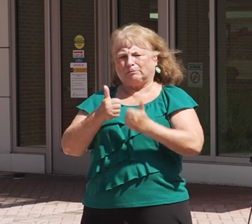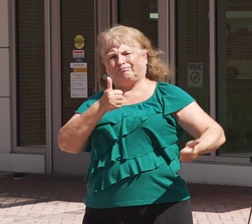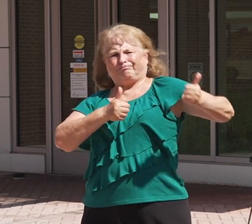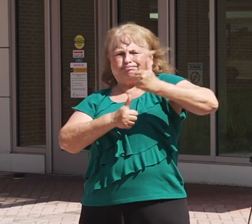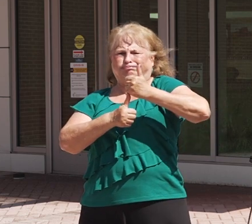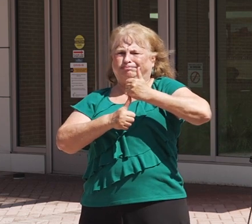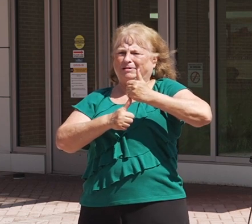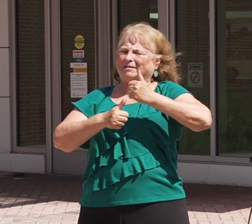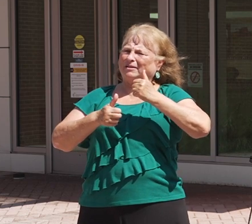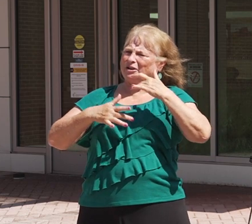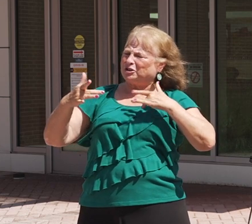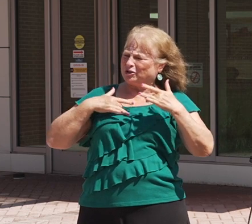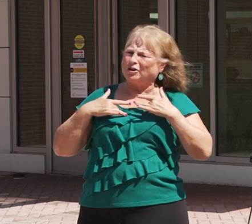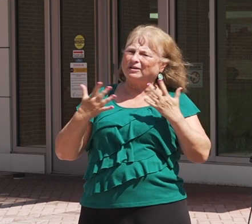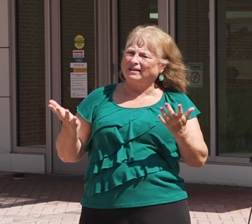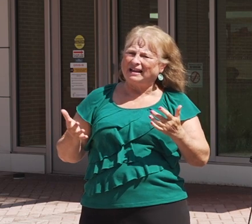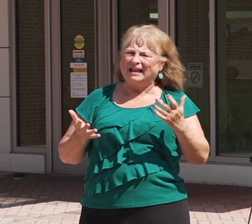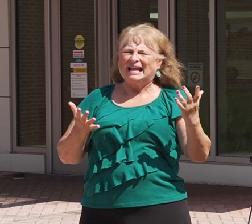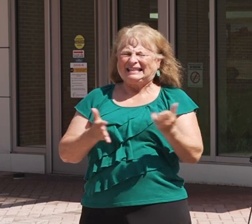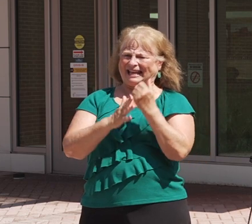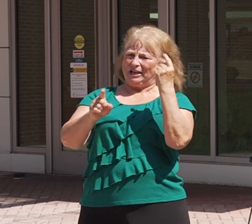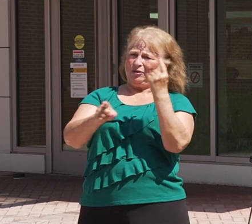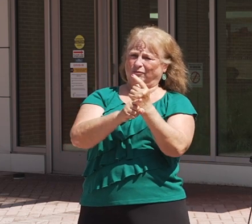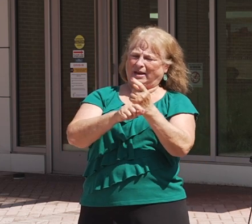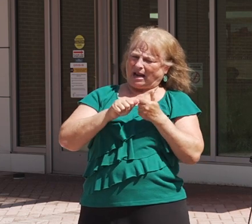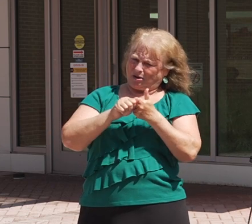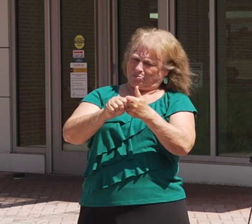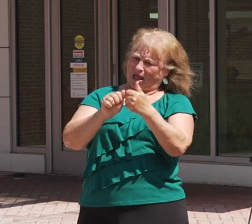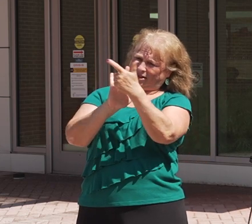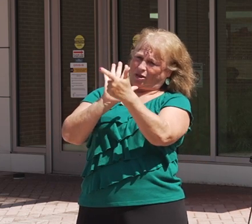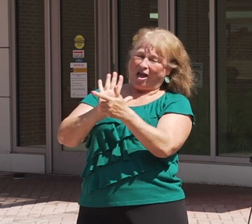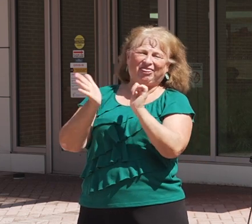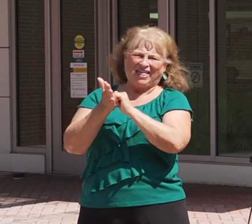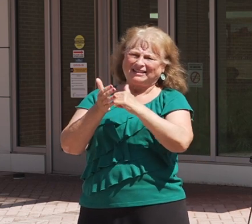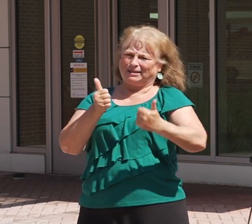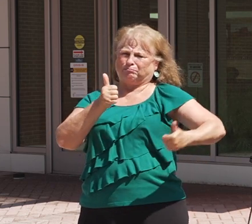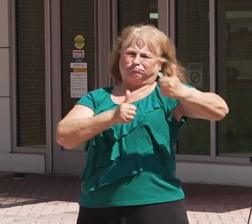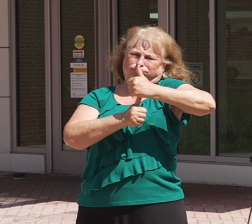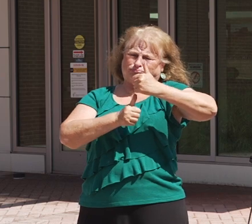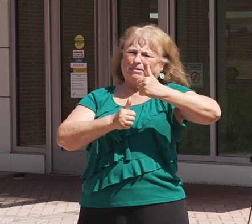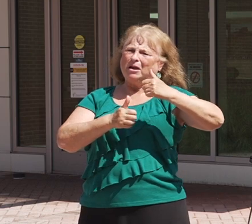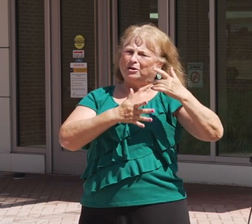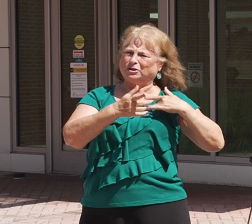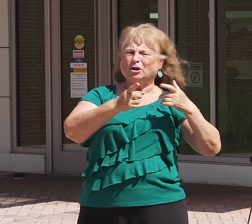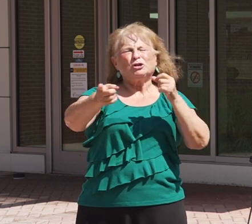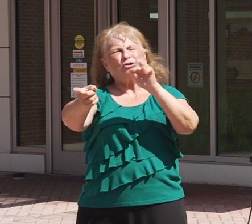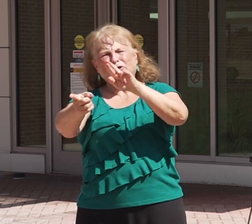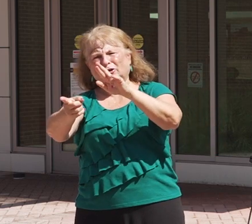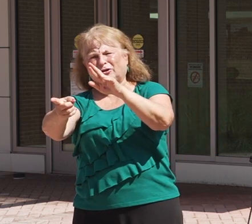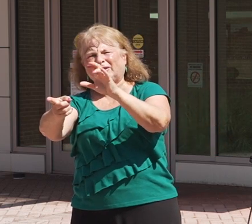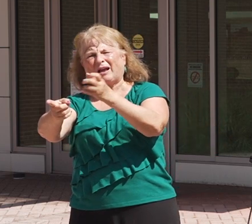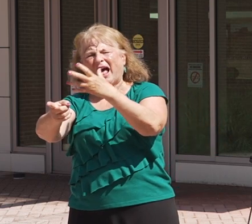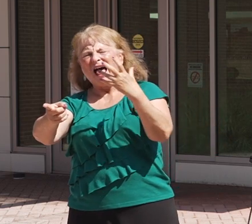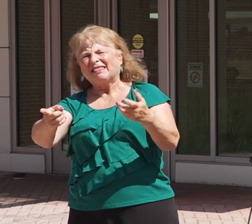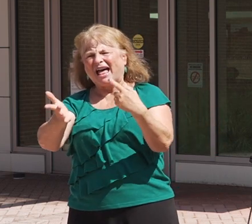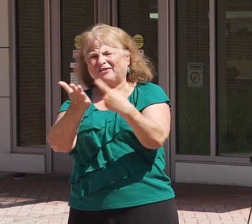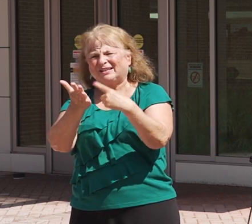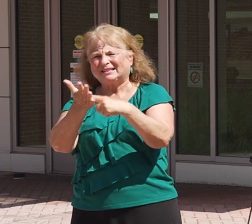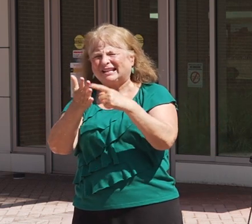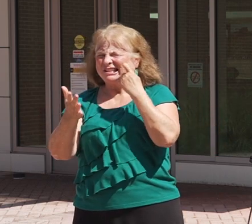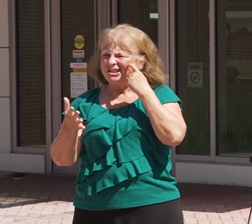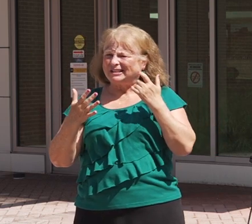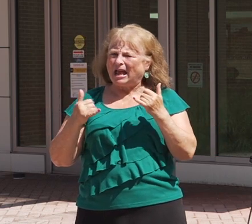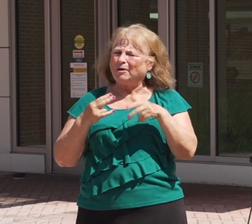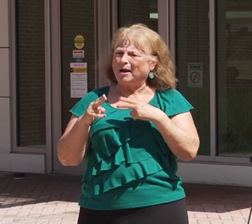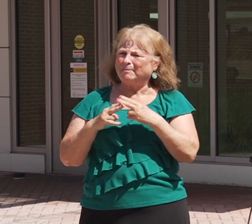concern is getting it right and complying with the law. That's our paramount concern. You're welcome. There's been a lot of discussion just